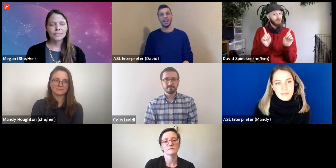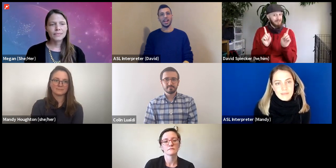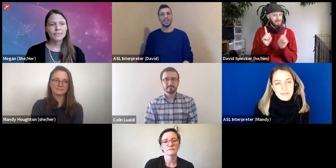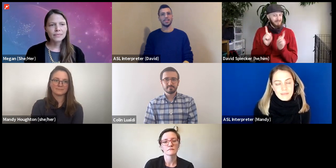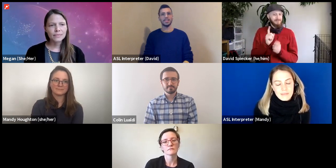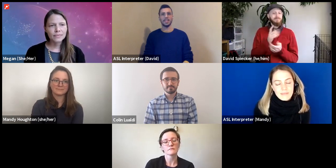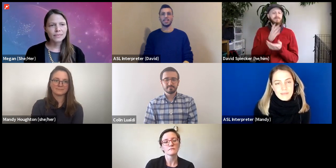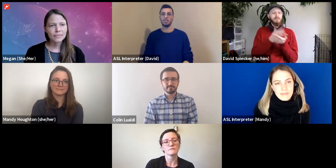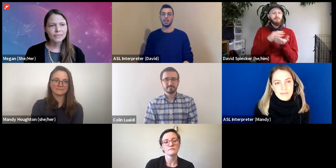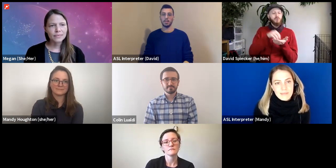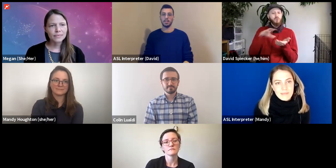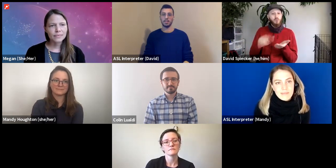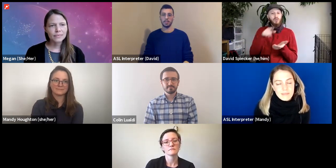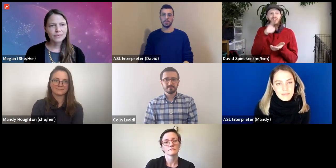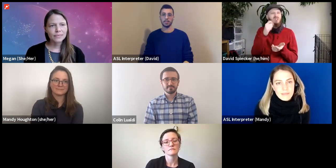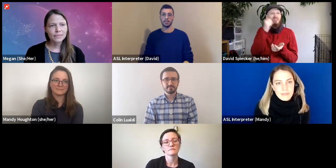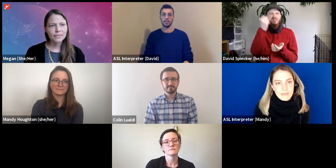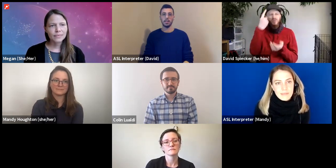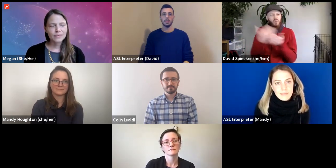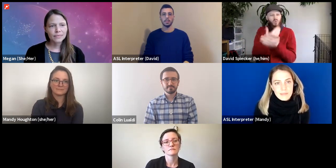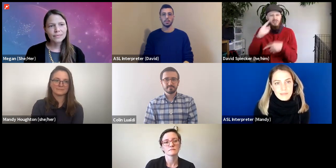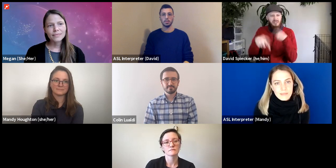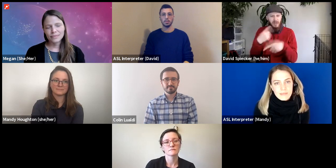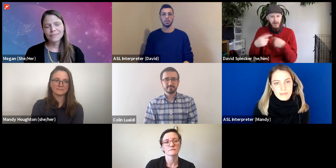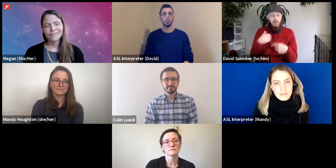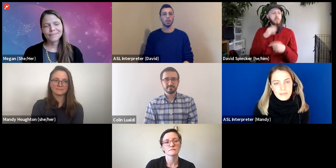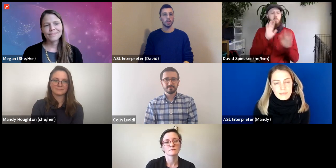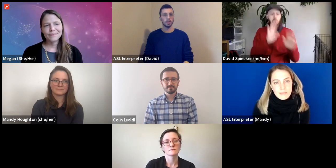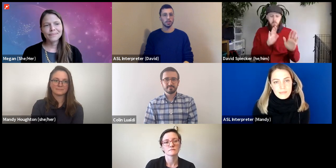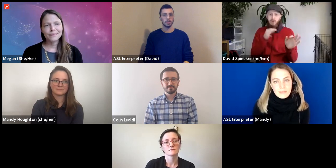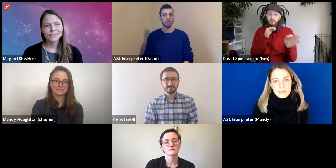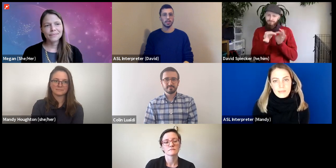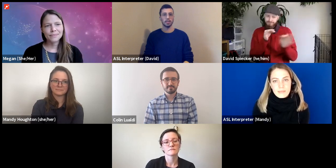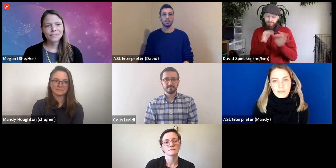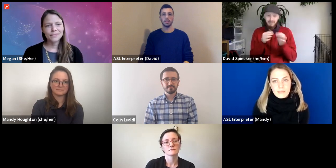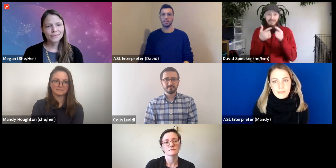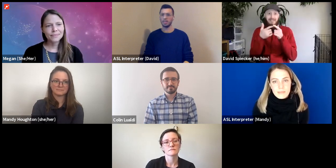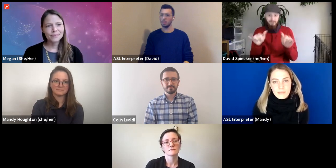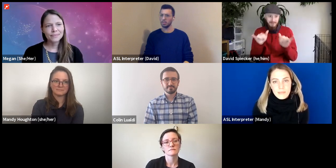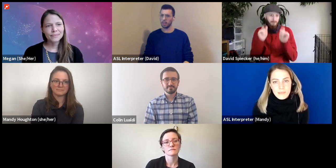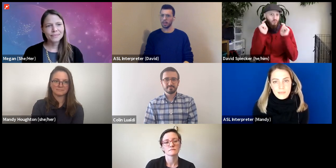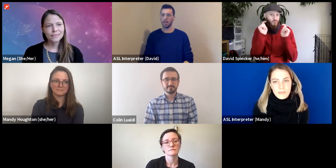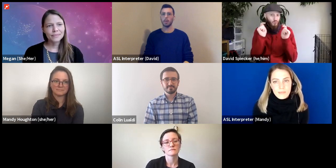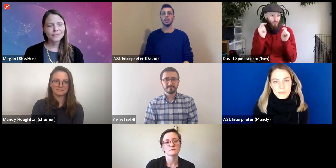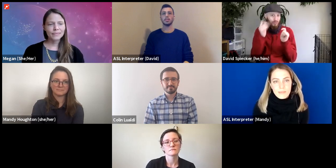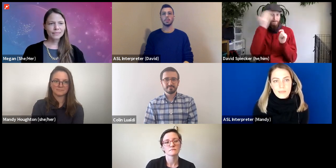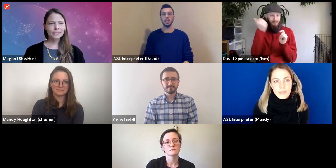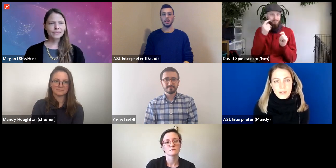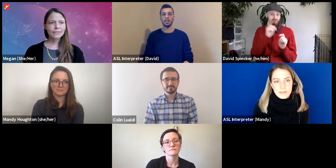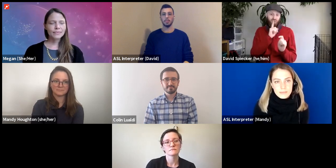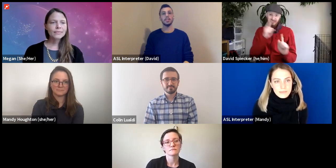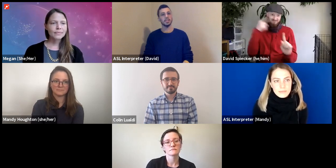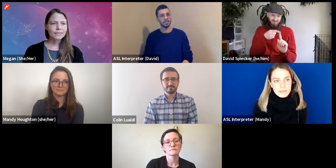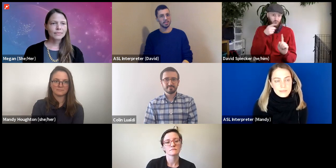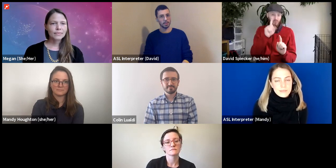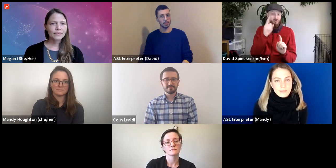tutor, I noticed that it did make a big difference. Some students who weren't understanding the new signs, that was fine. I would explain